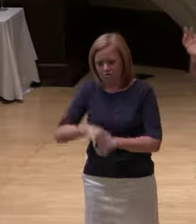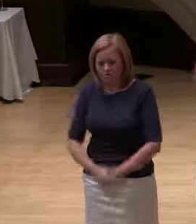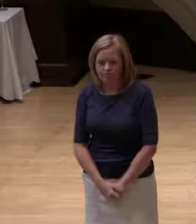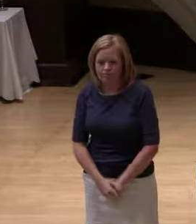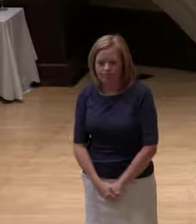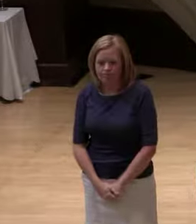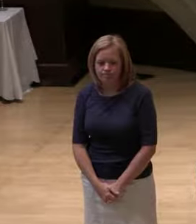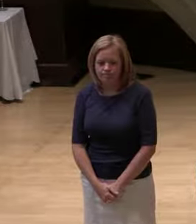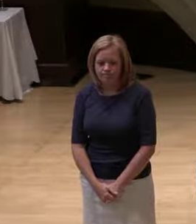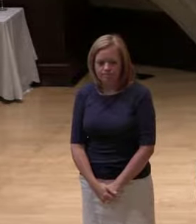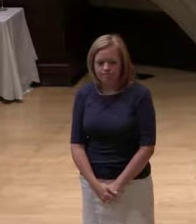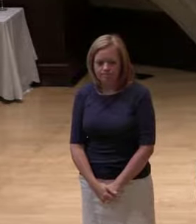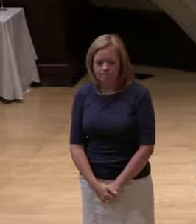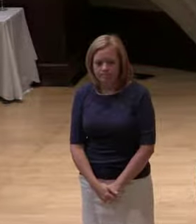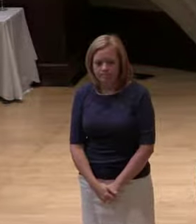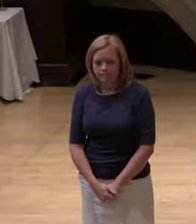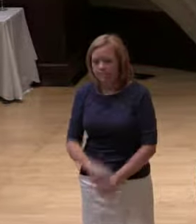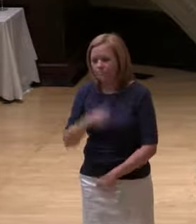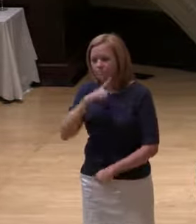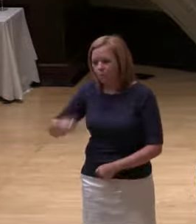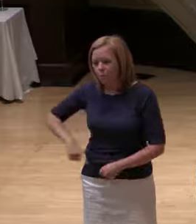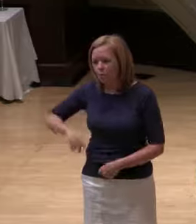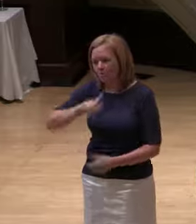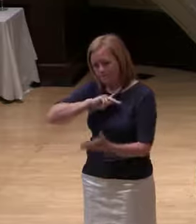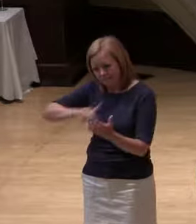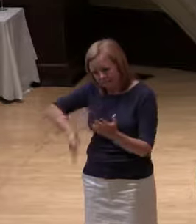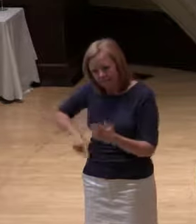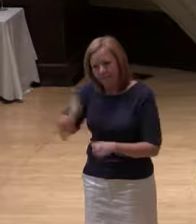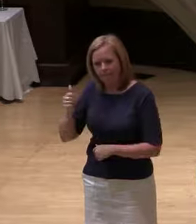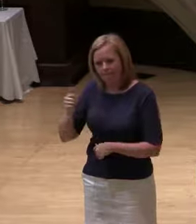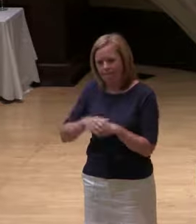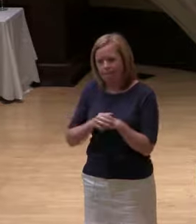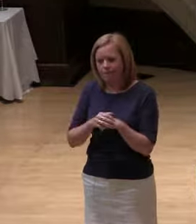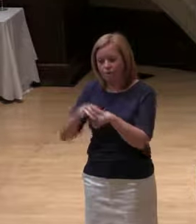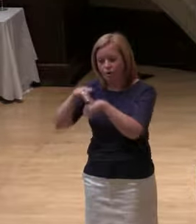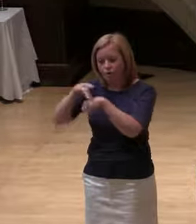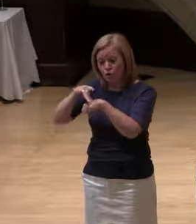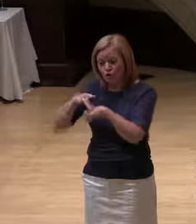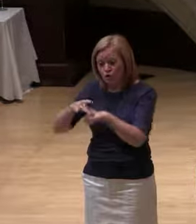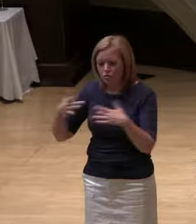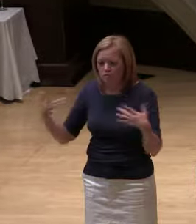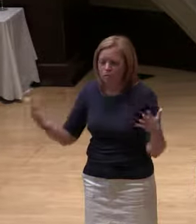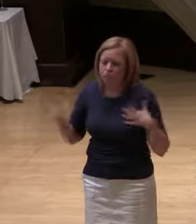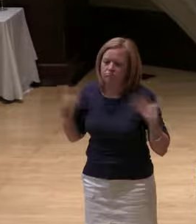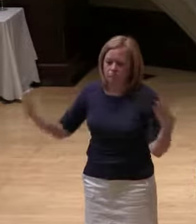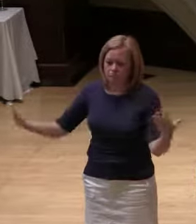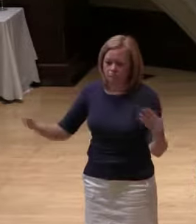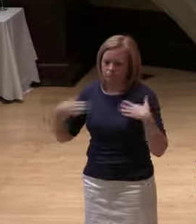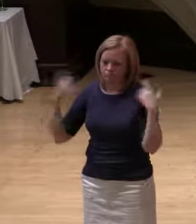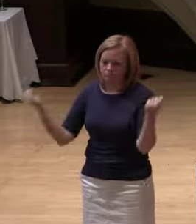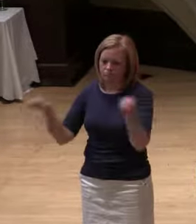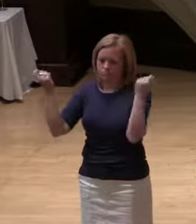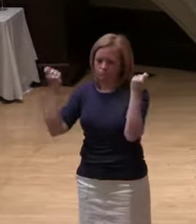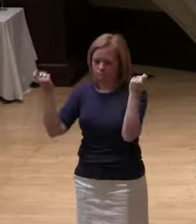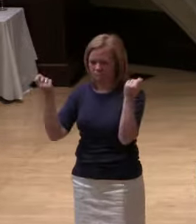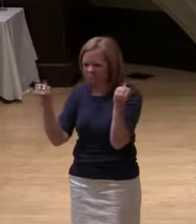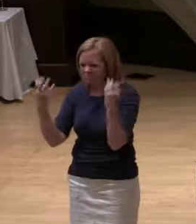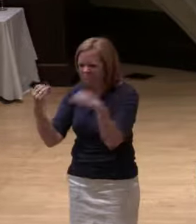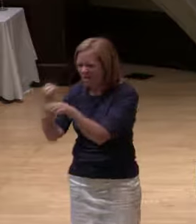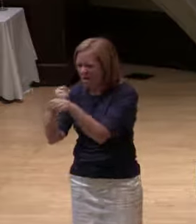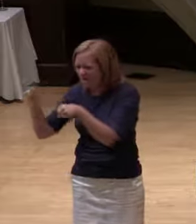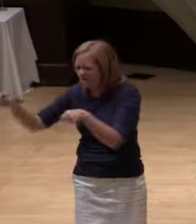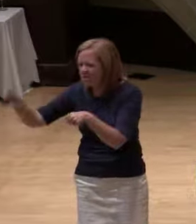earth. The Lord is King, let the earth rejoice. Let the many islands